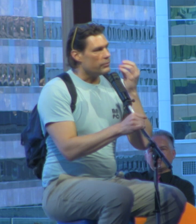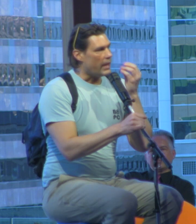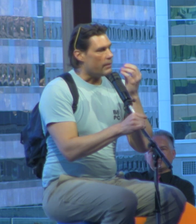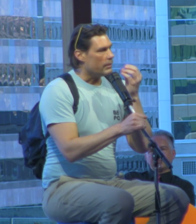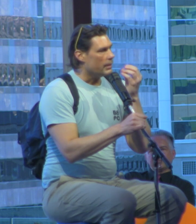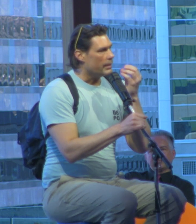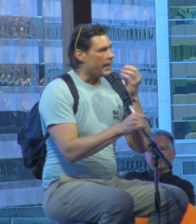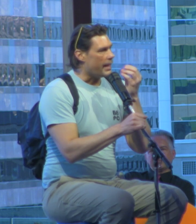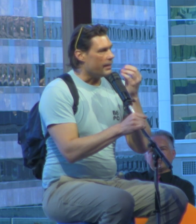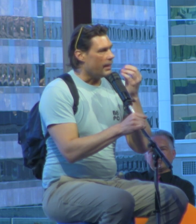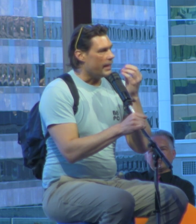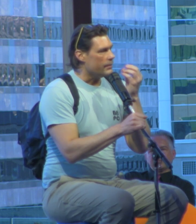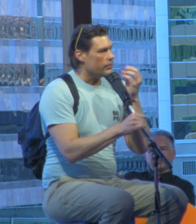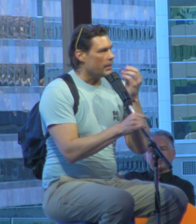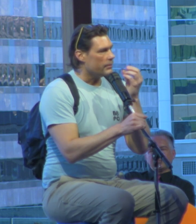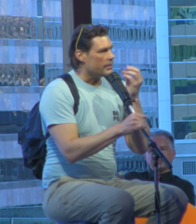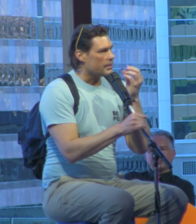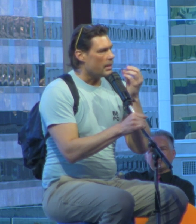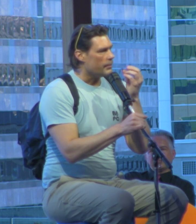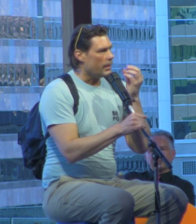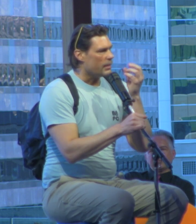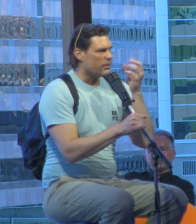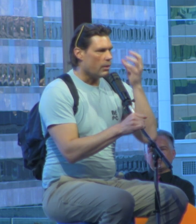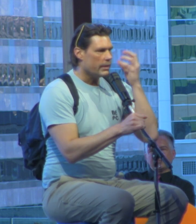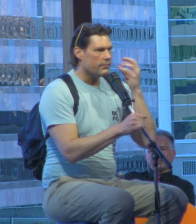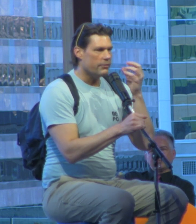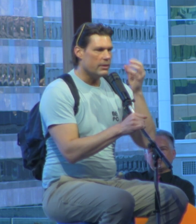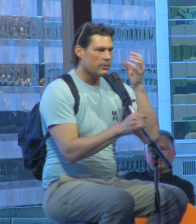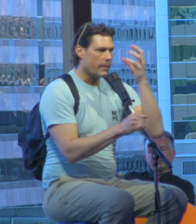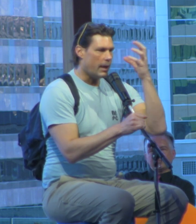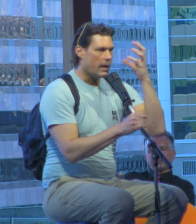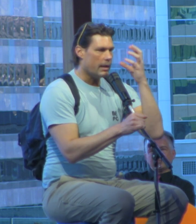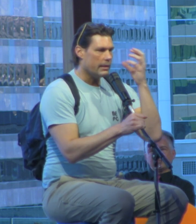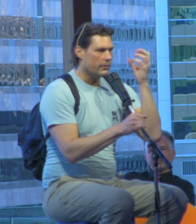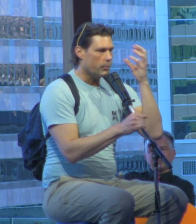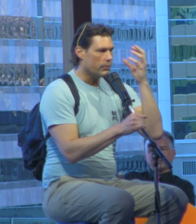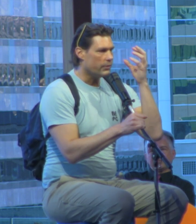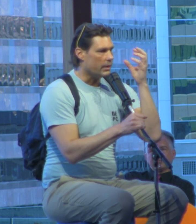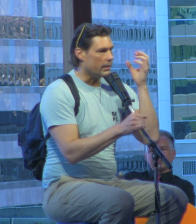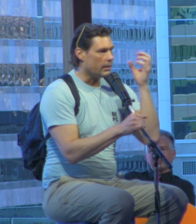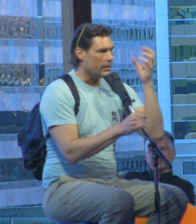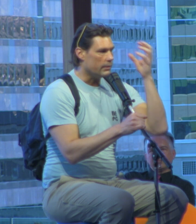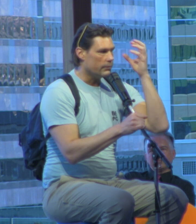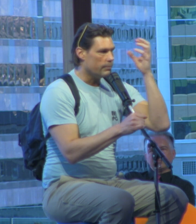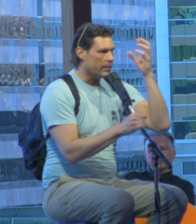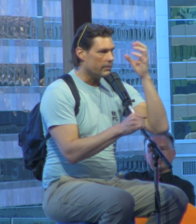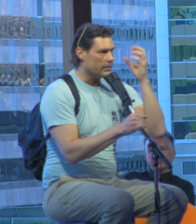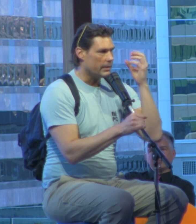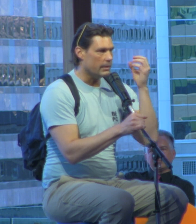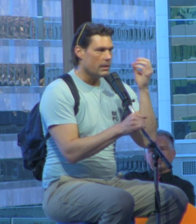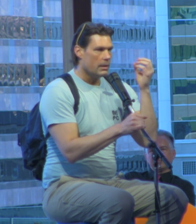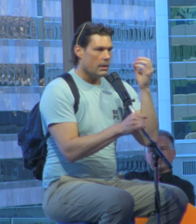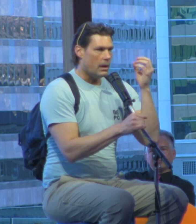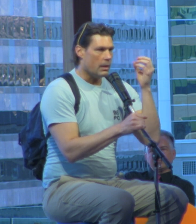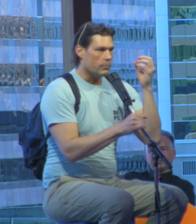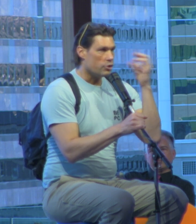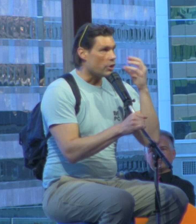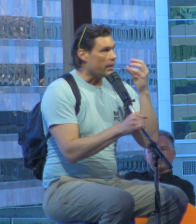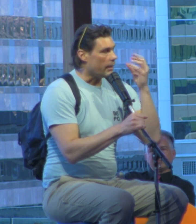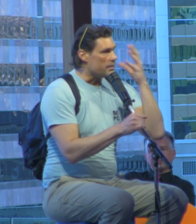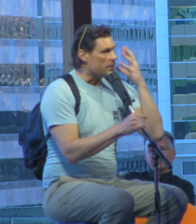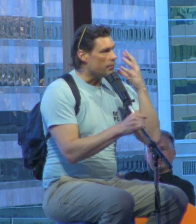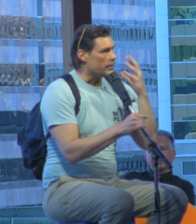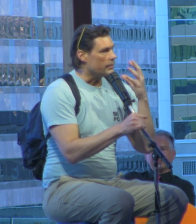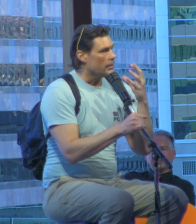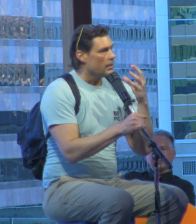it turns out that I didn't realize at the time, because all I can feel is my eye is pulsating and is basically